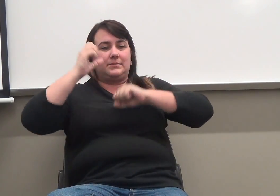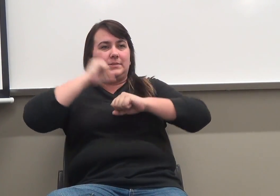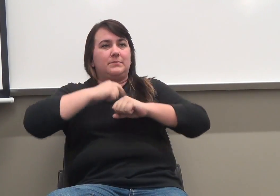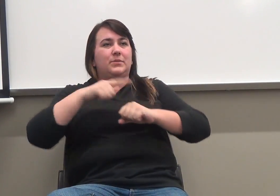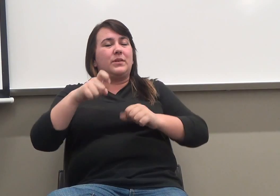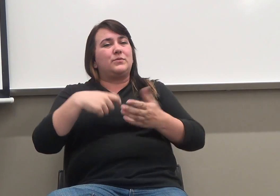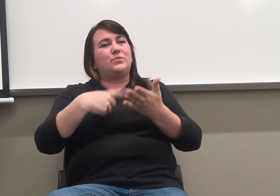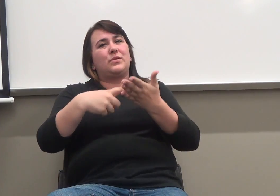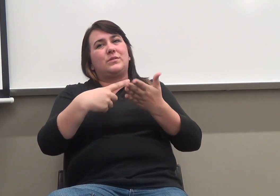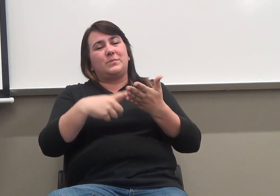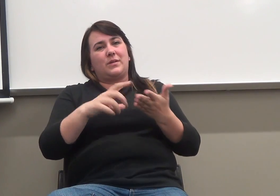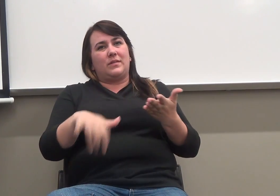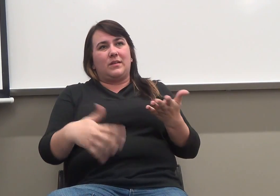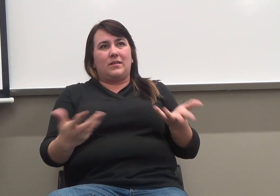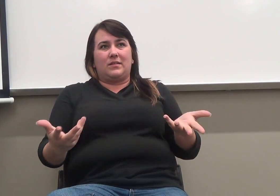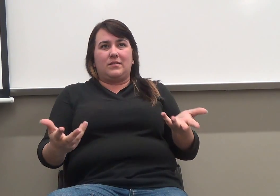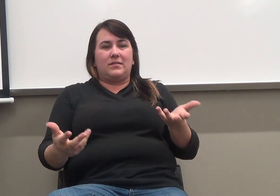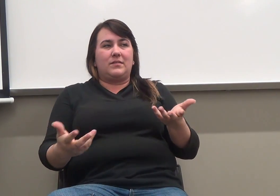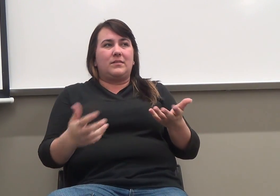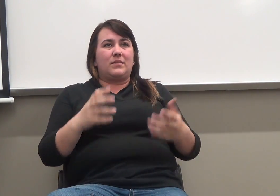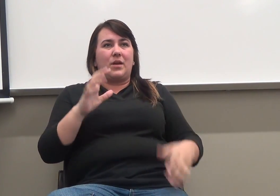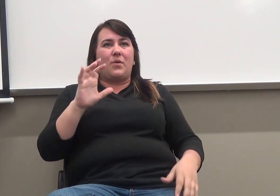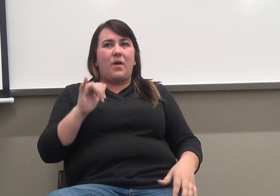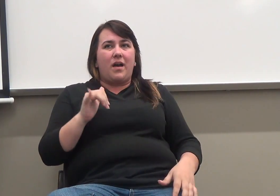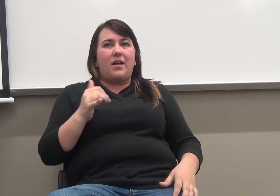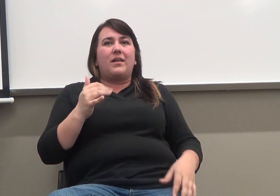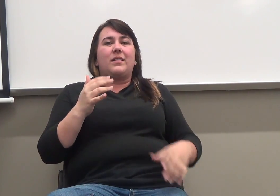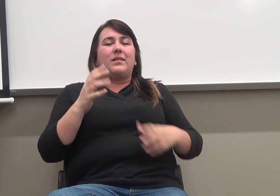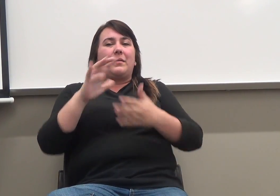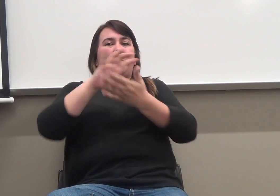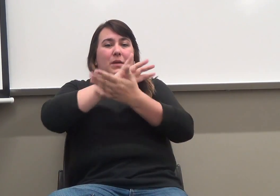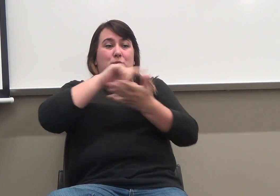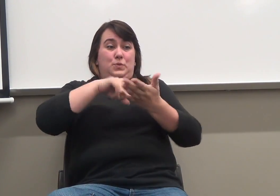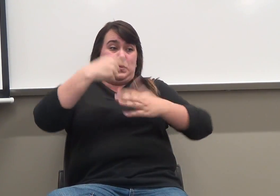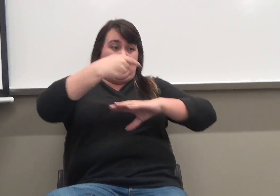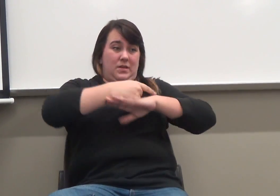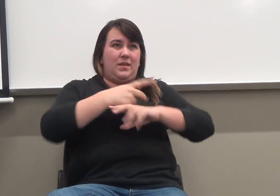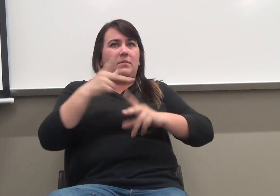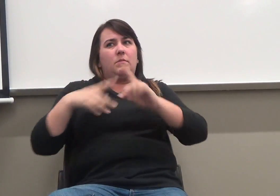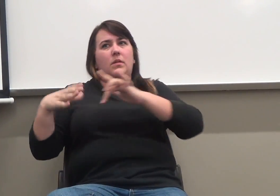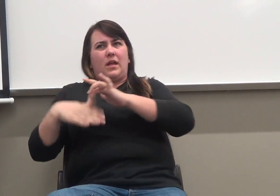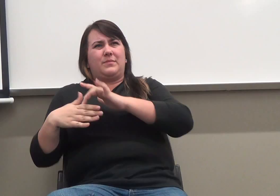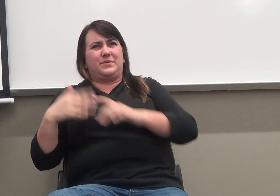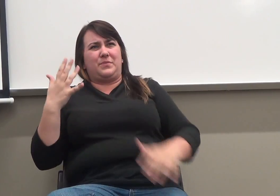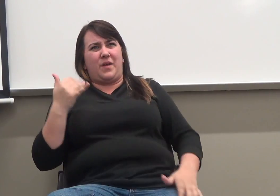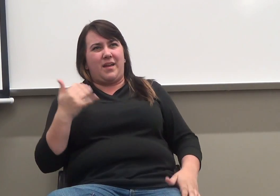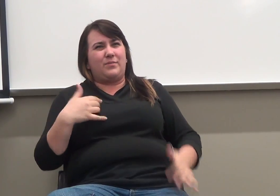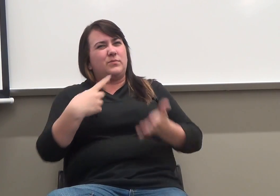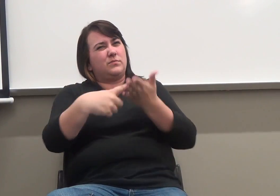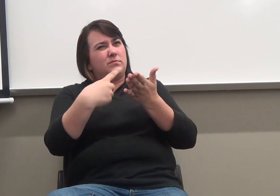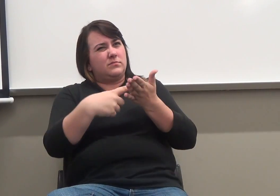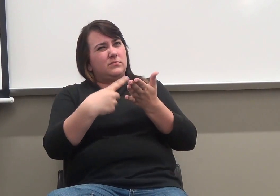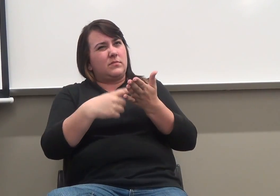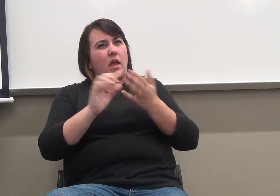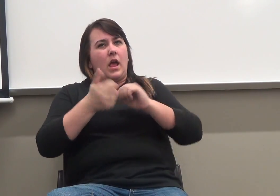that and why that happens and what you need to do to prevent